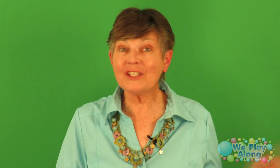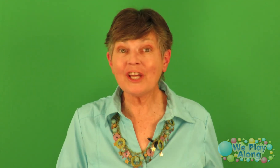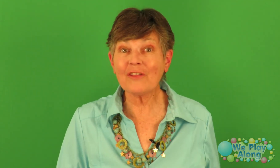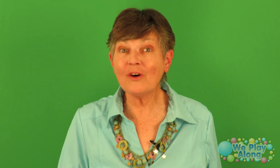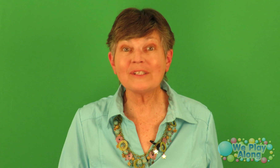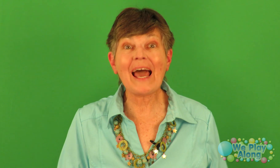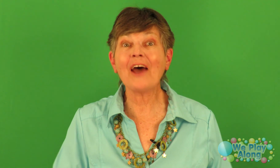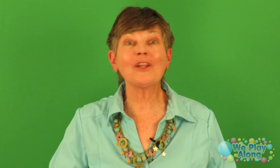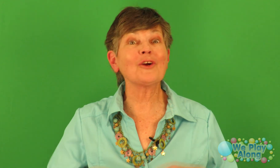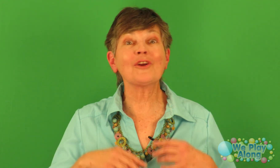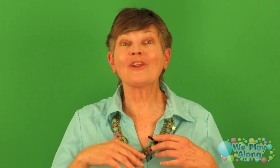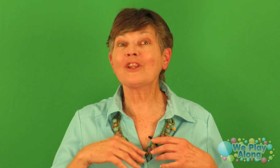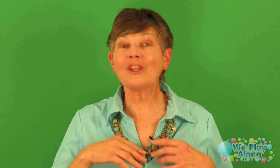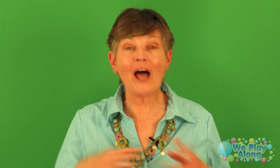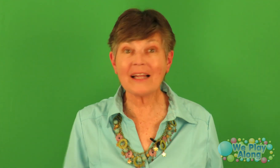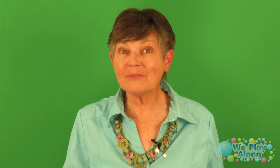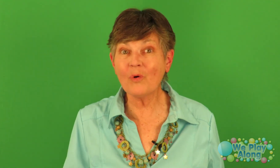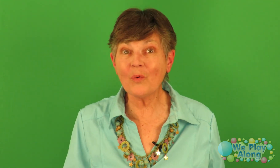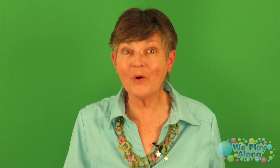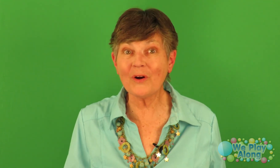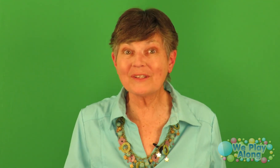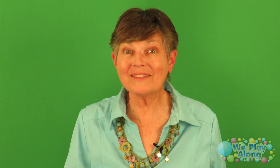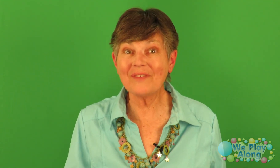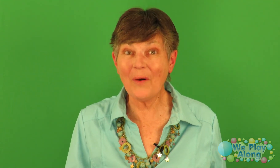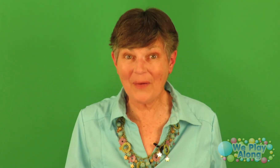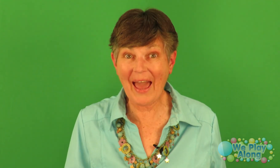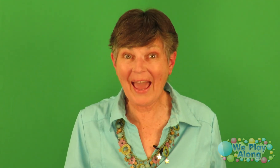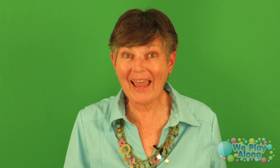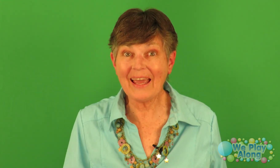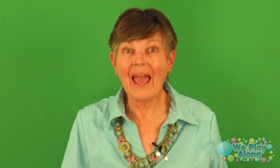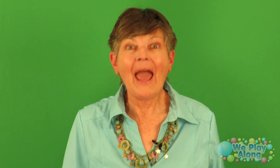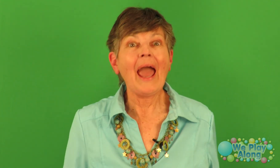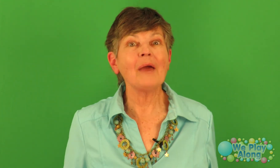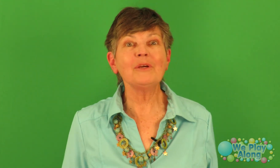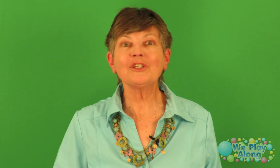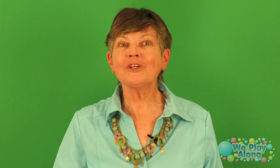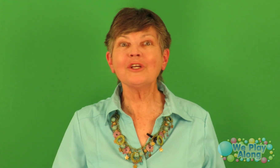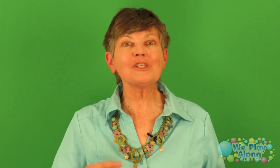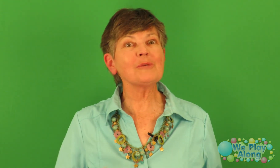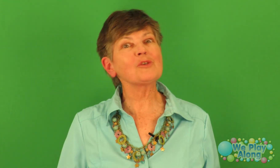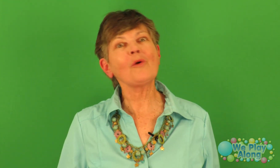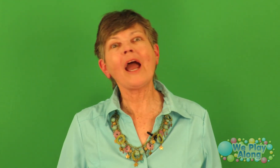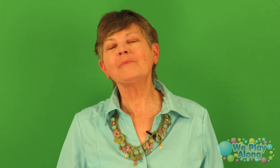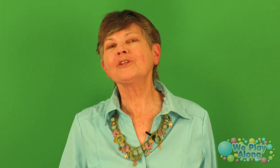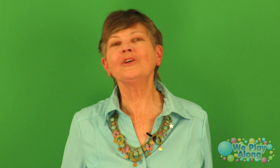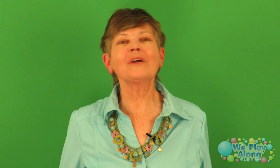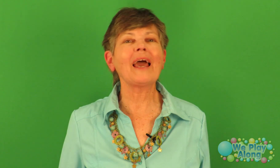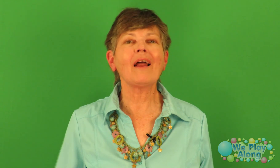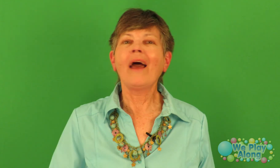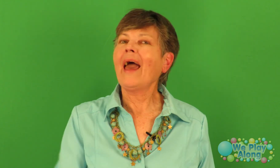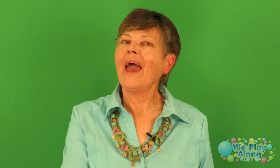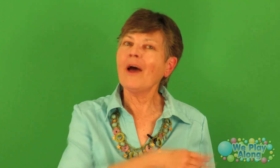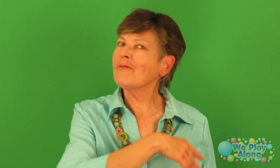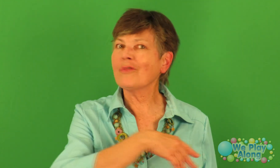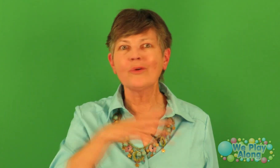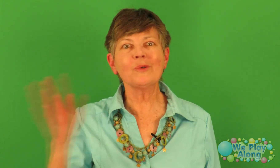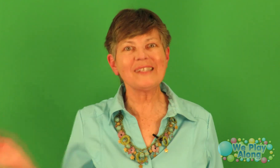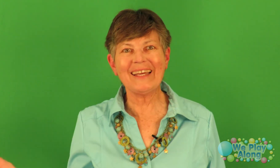check those out and learn lots more words, okay? And be sure you subscribe so you'll get F through